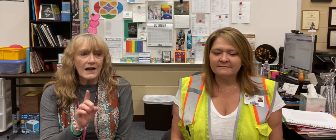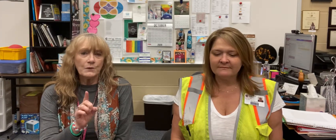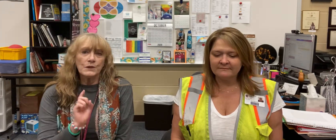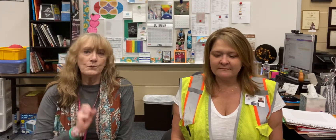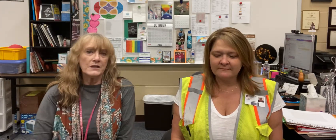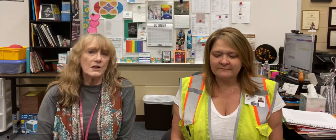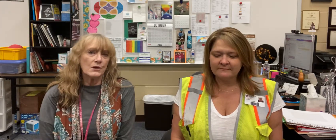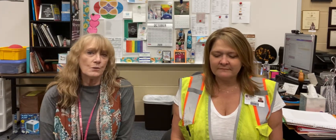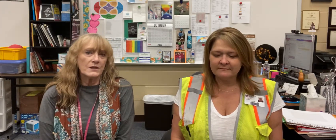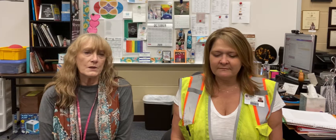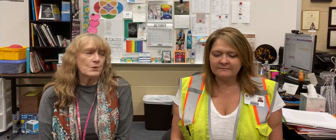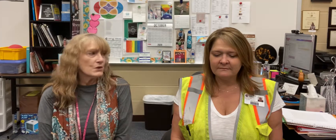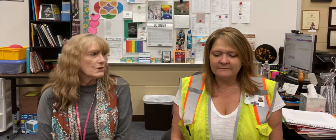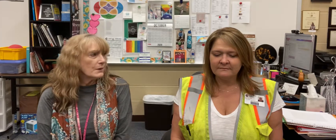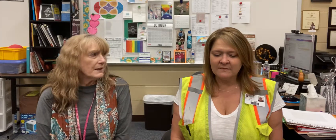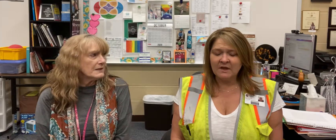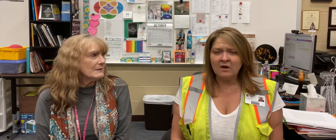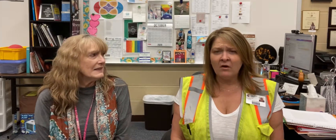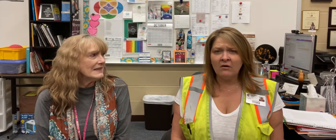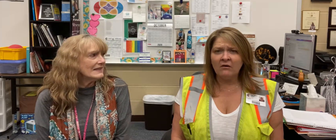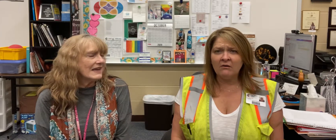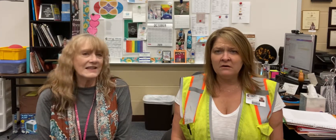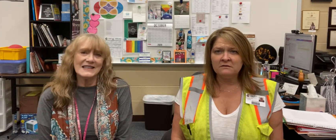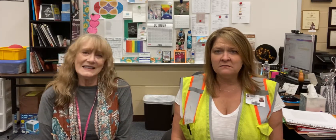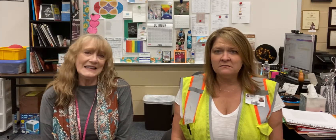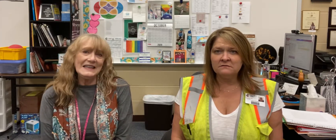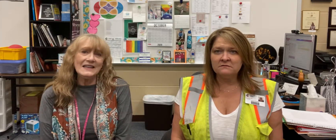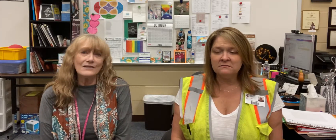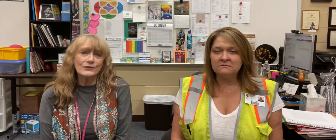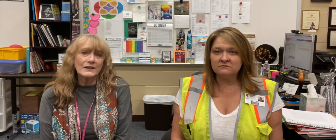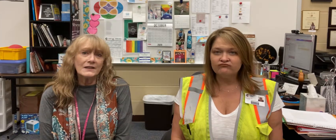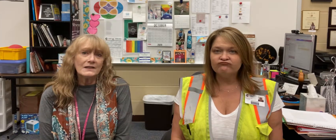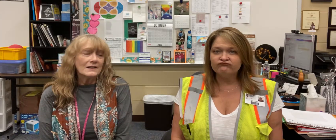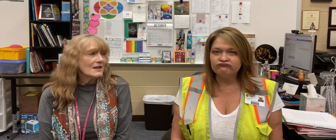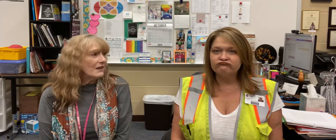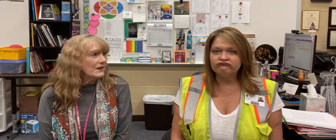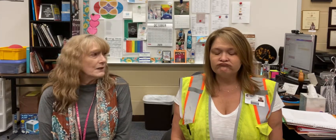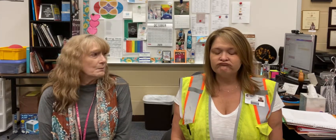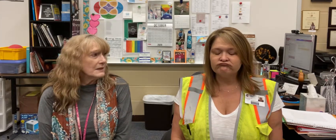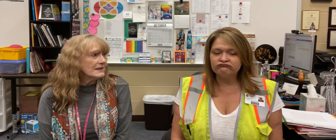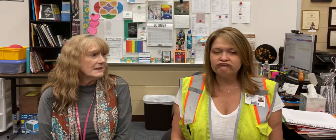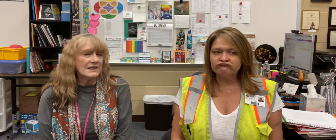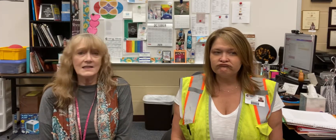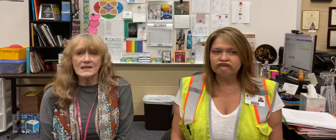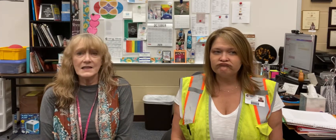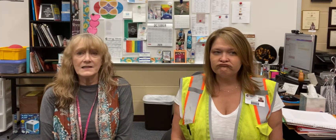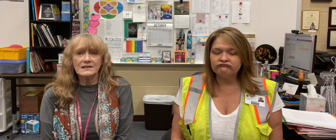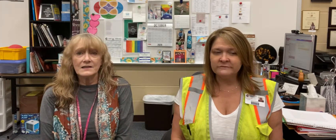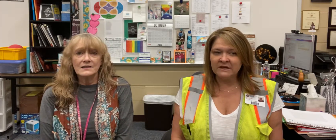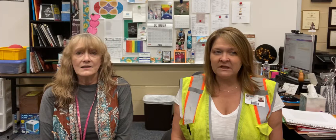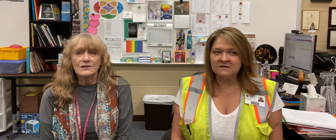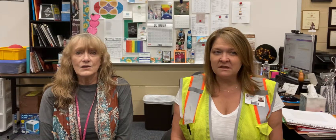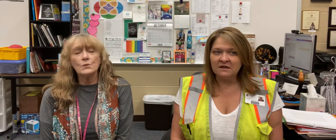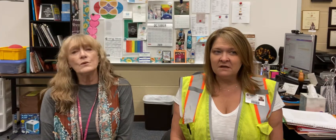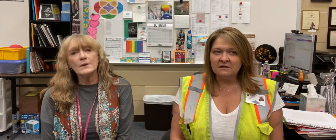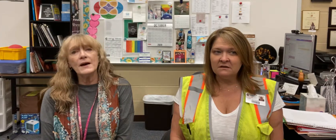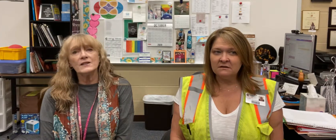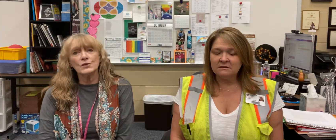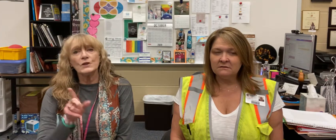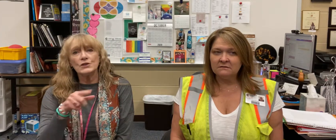will return once more. So it makes me think they had to leave and that they're missing these things. Yes. So we'll remind you what you need